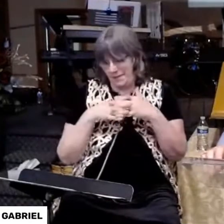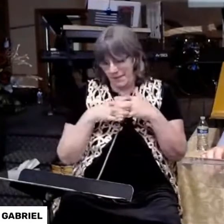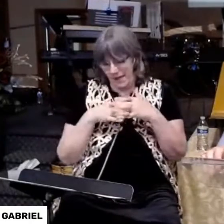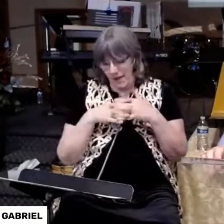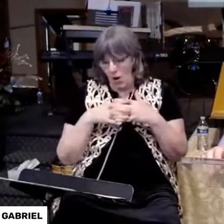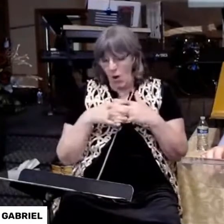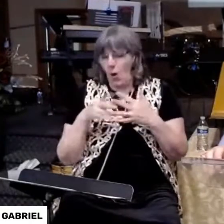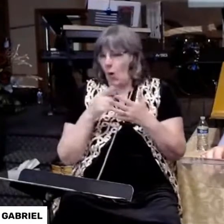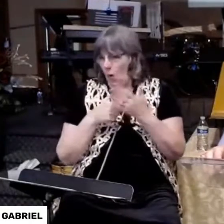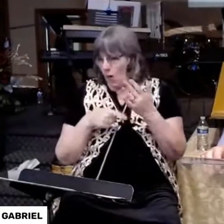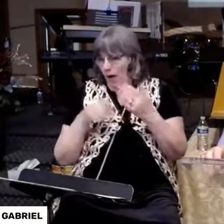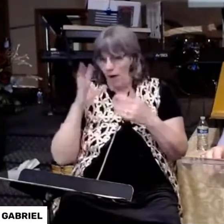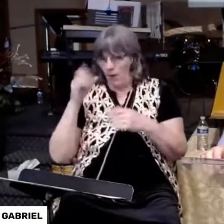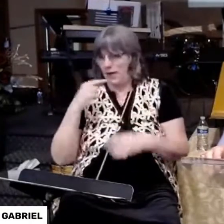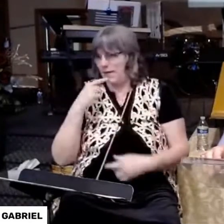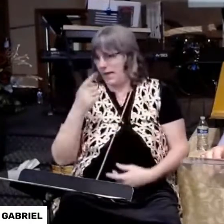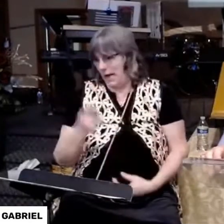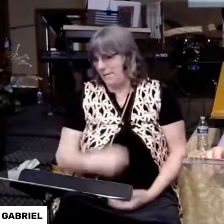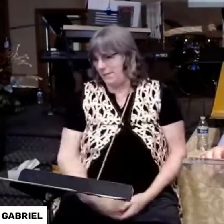said.